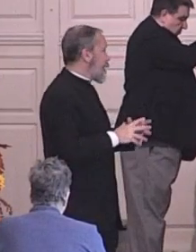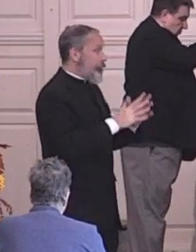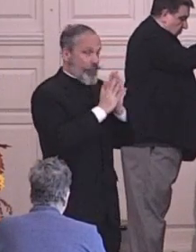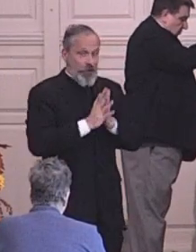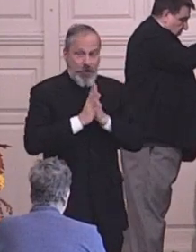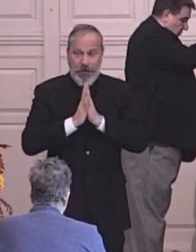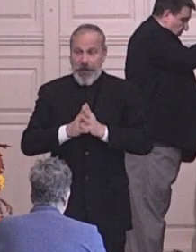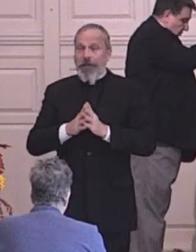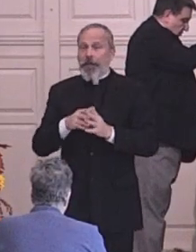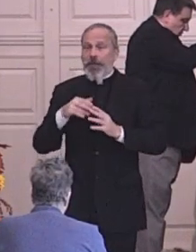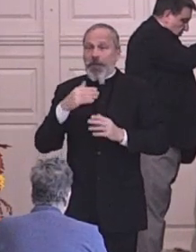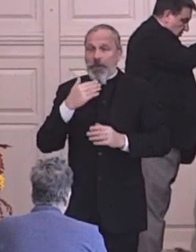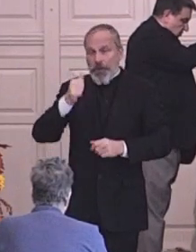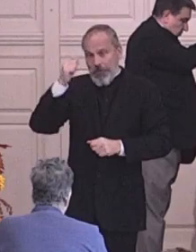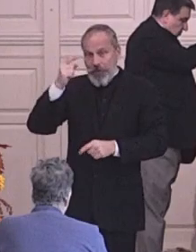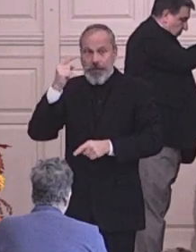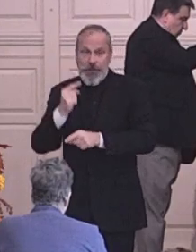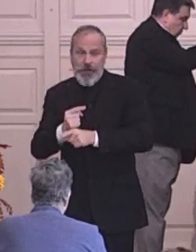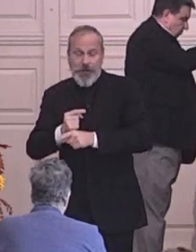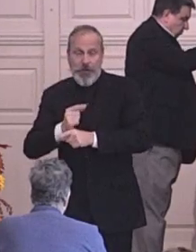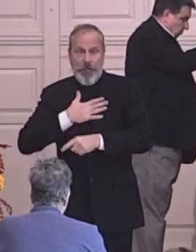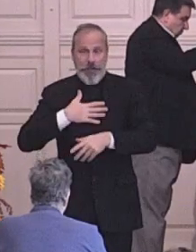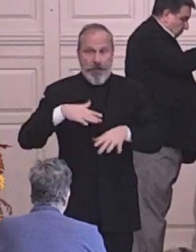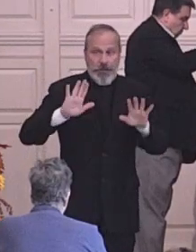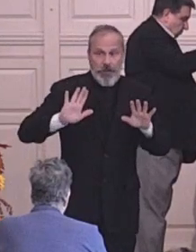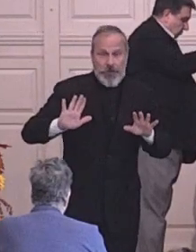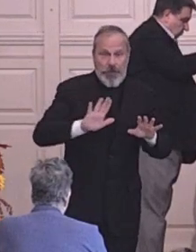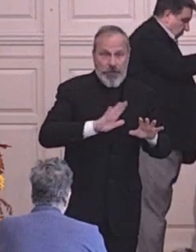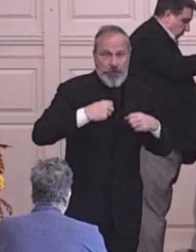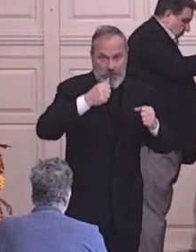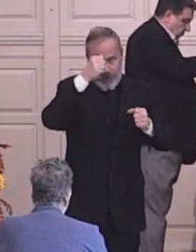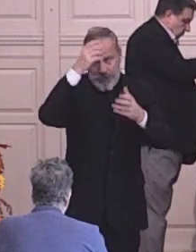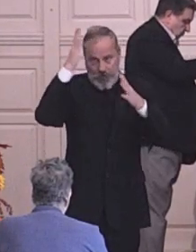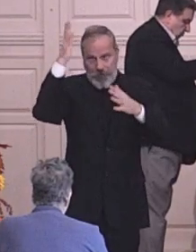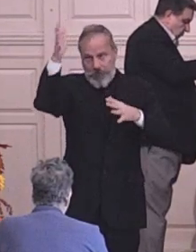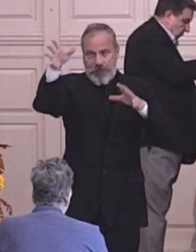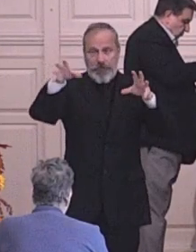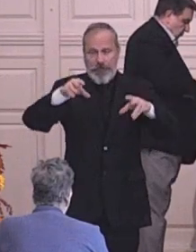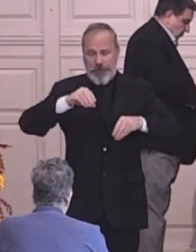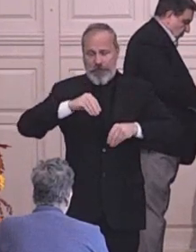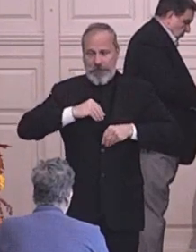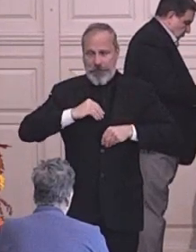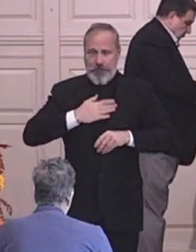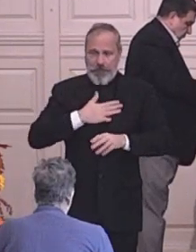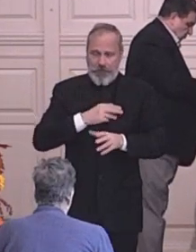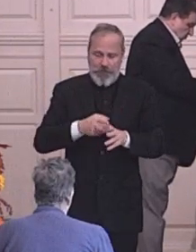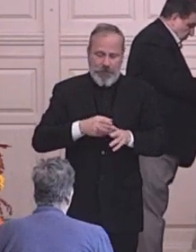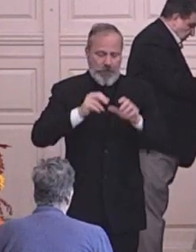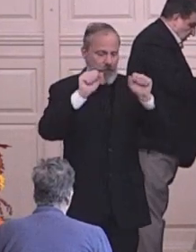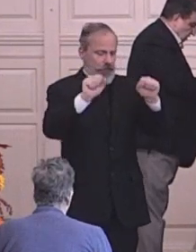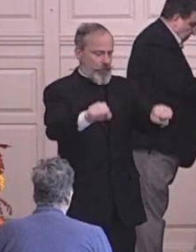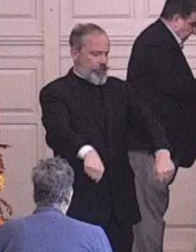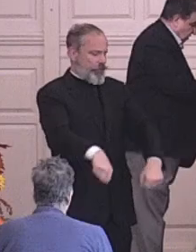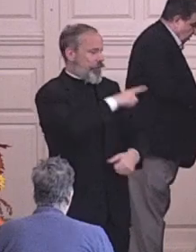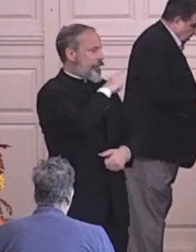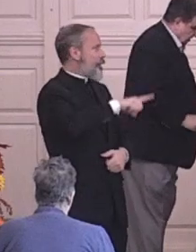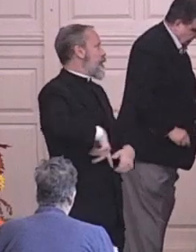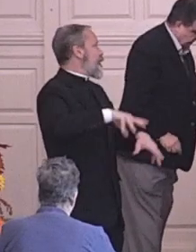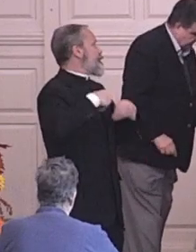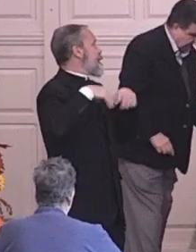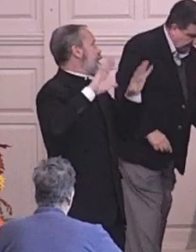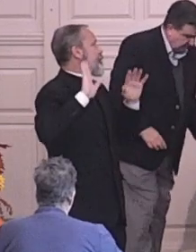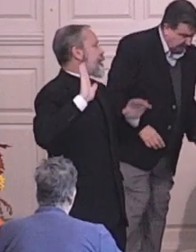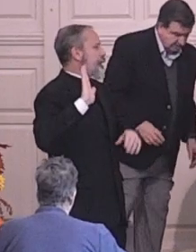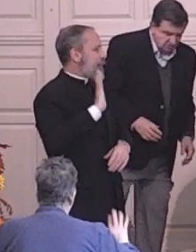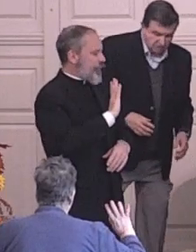Pray, my dear brothers and sisters, that my sacrifice and yours may be acceptable to God the Almighty Father. May the Lord